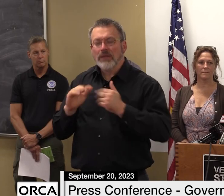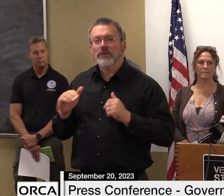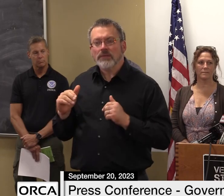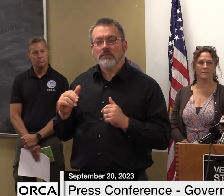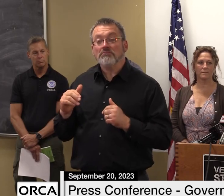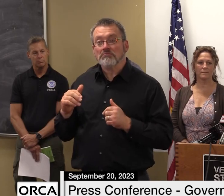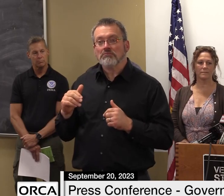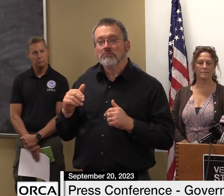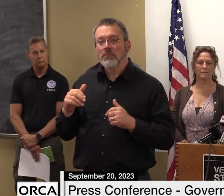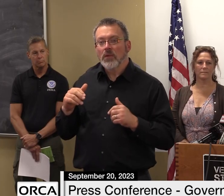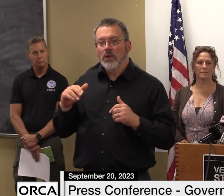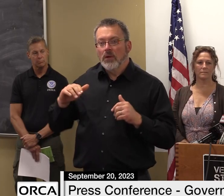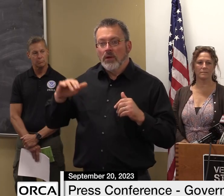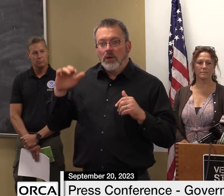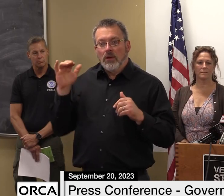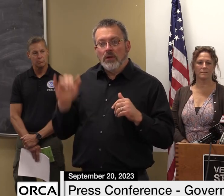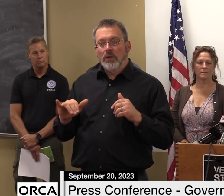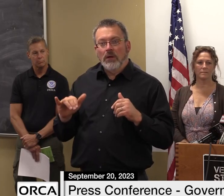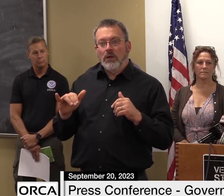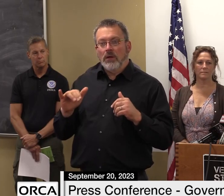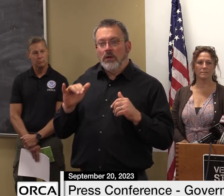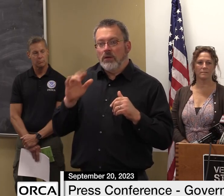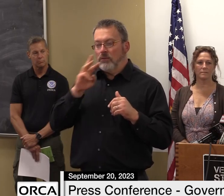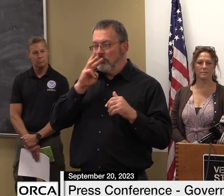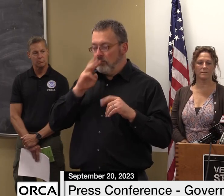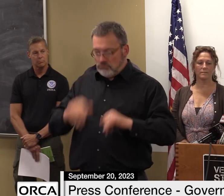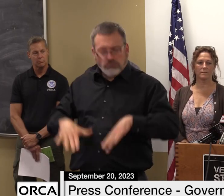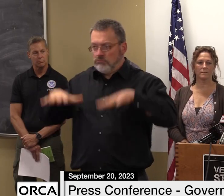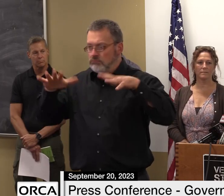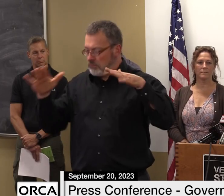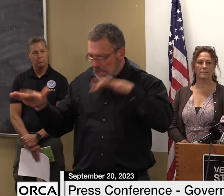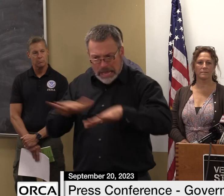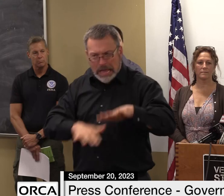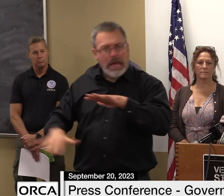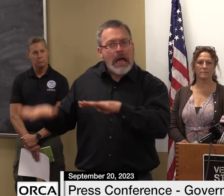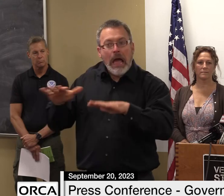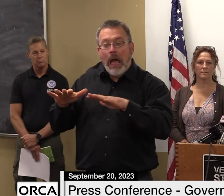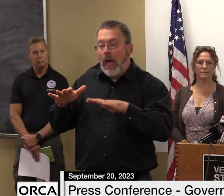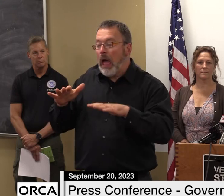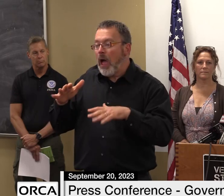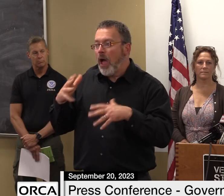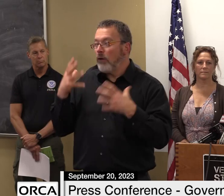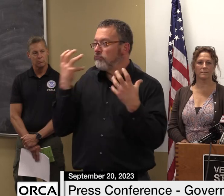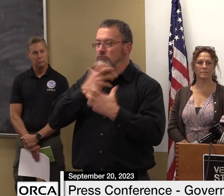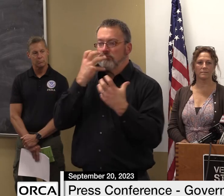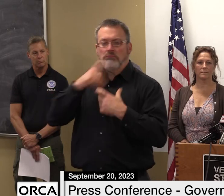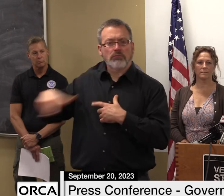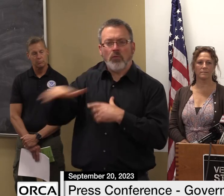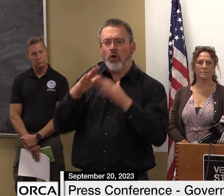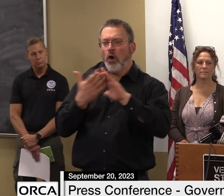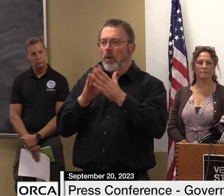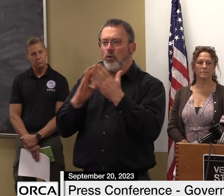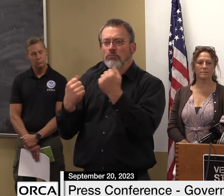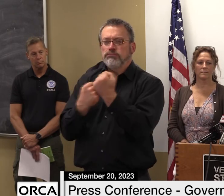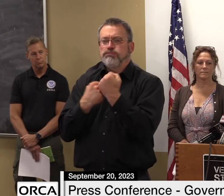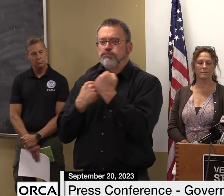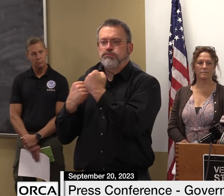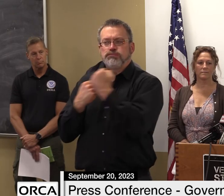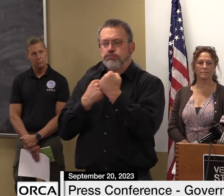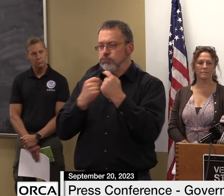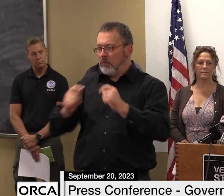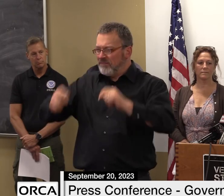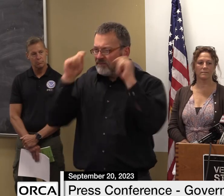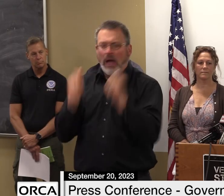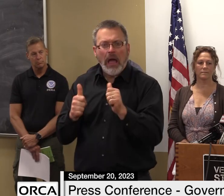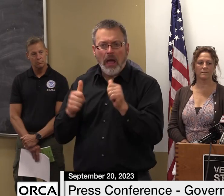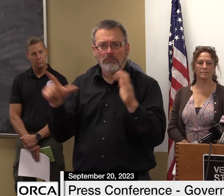happen with the help from our amazing community friends and family, as well as our incredible staff, and the assistance and guidance